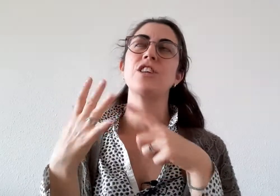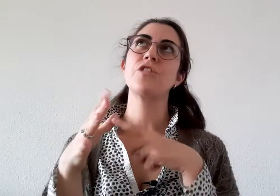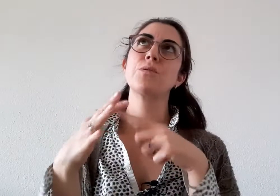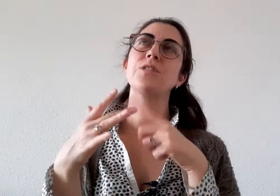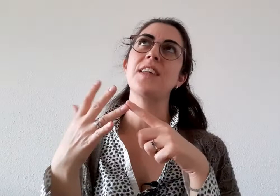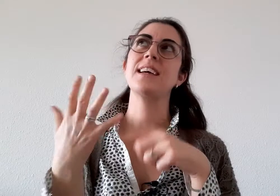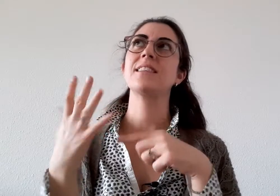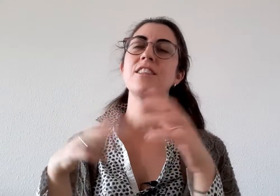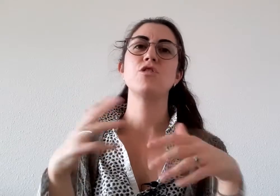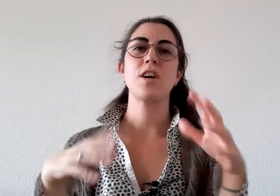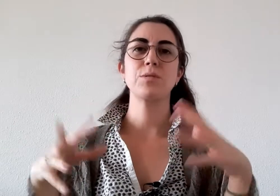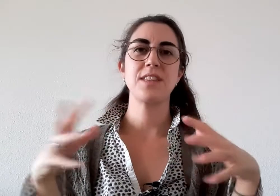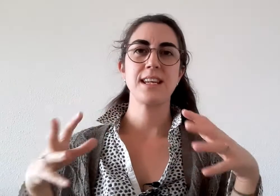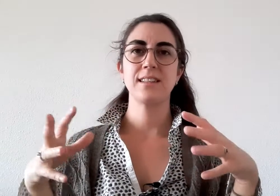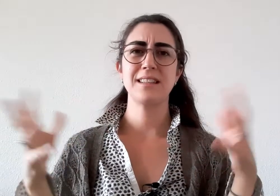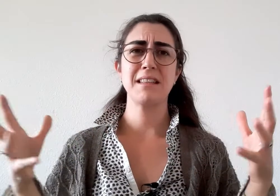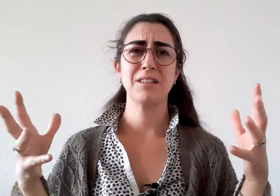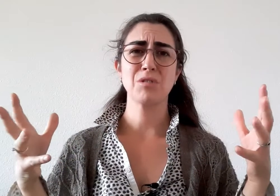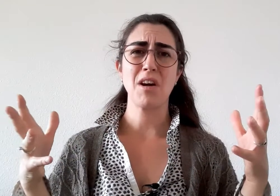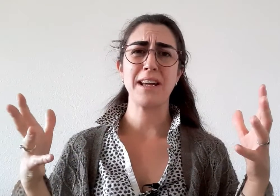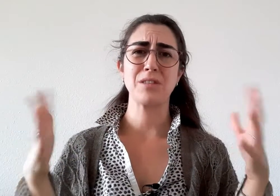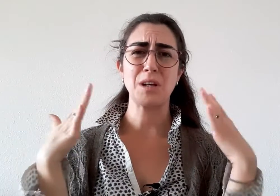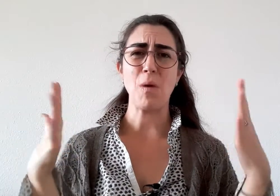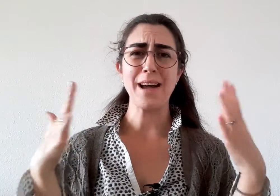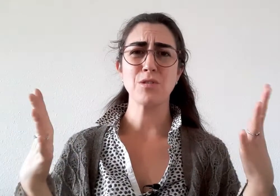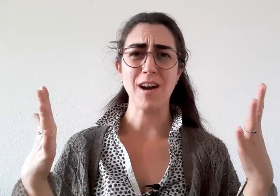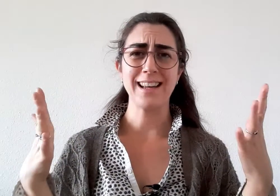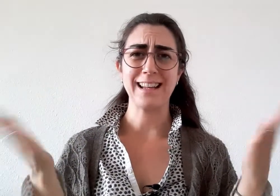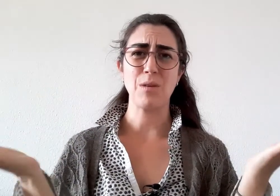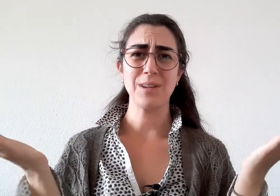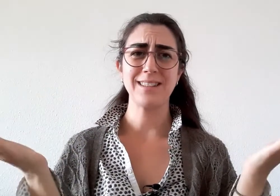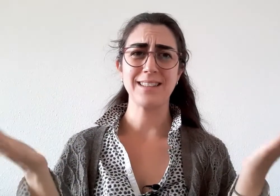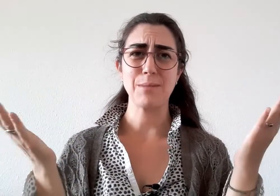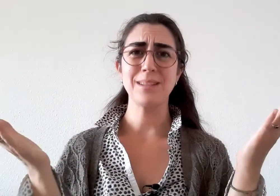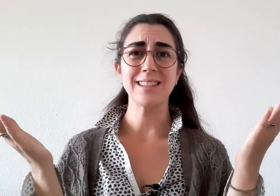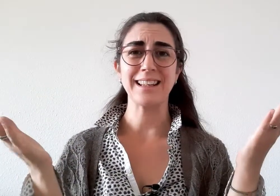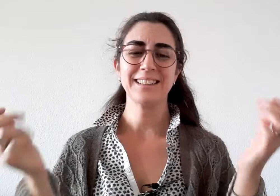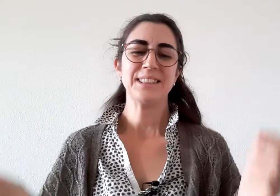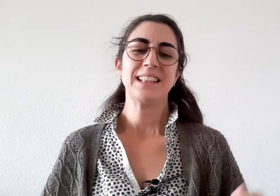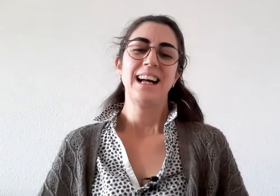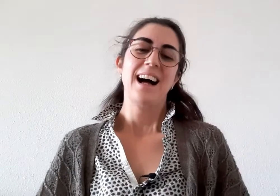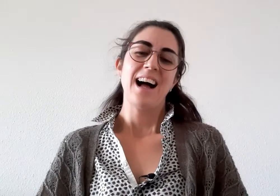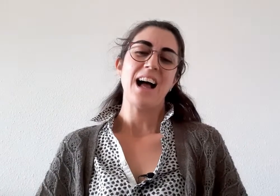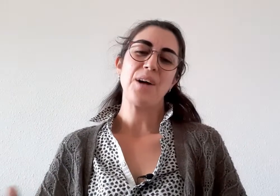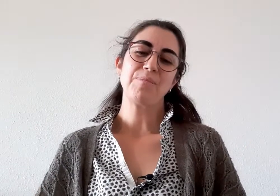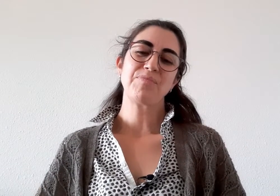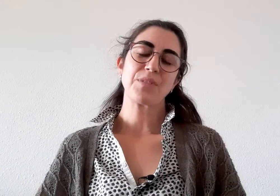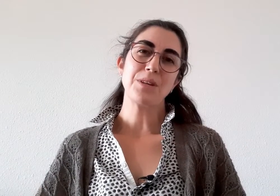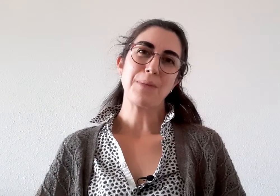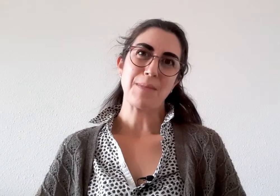through all the things, and then you try all the things, and then they're still crying, and you're like, why are you crying now? What is it that I'm missing? Wouldn't it be amazing